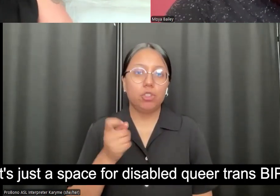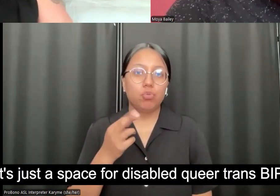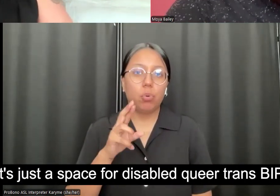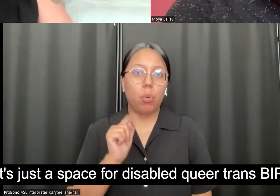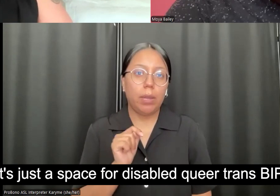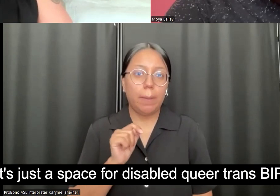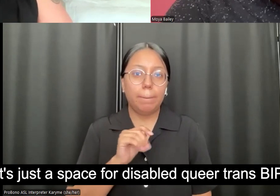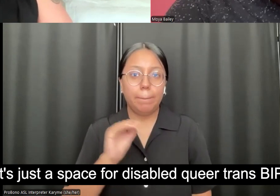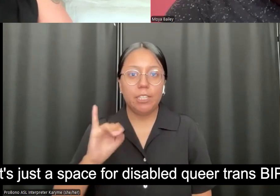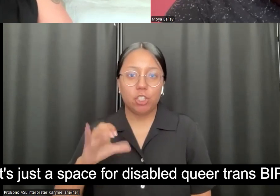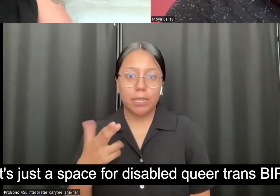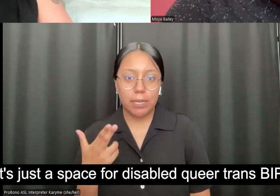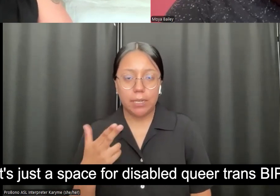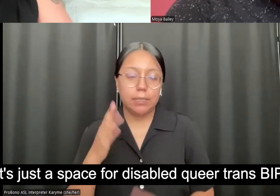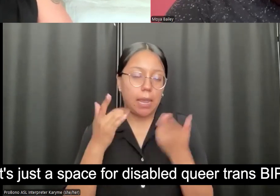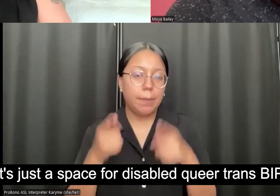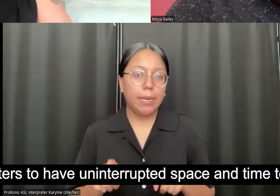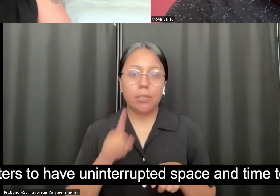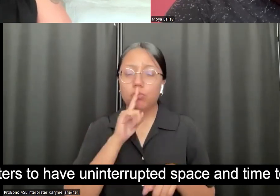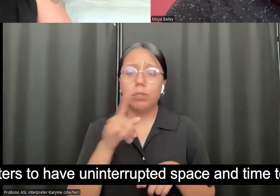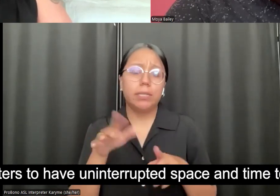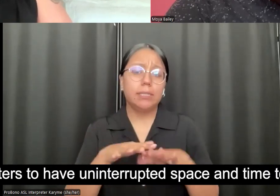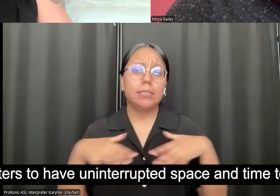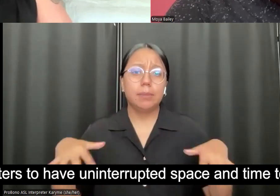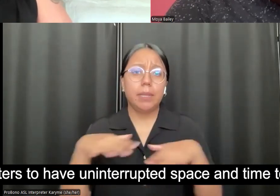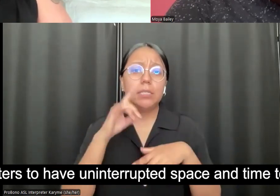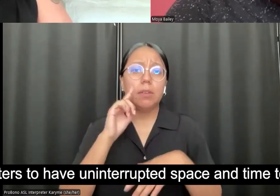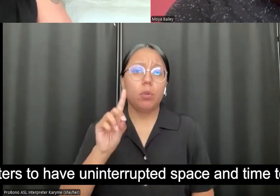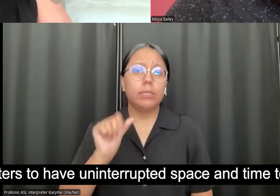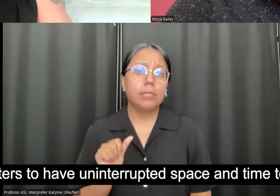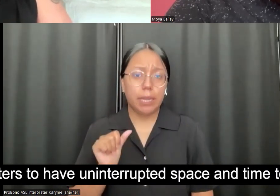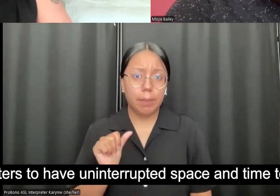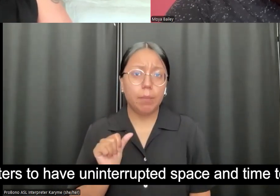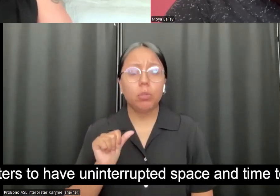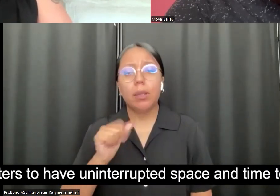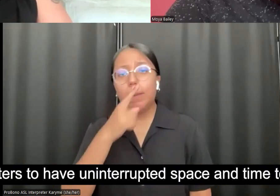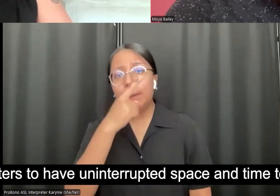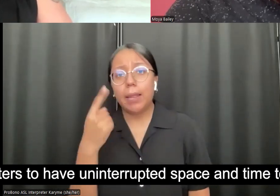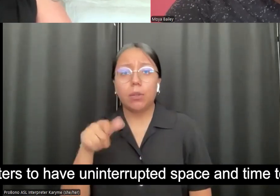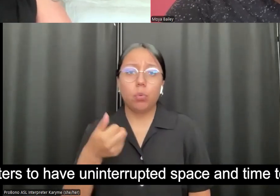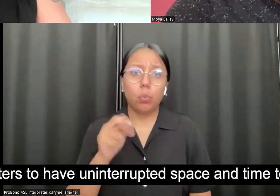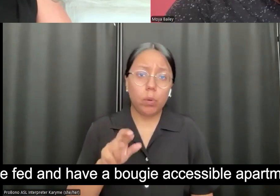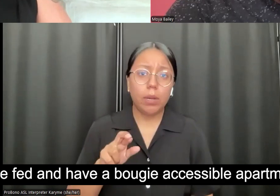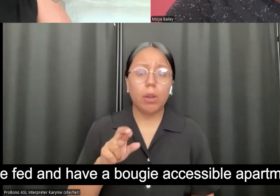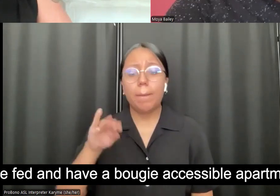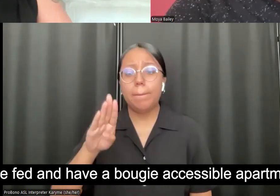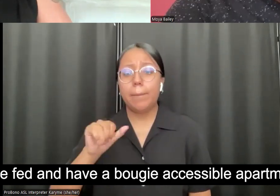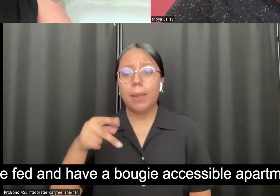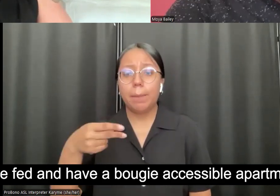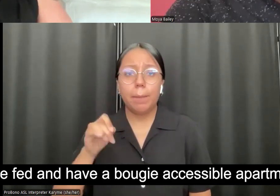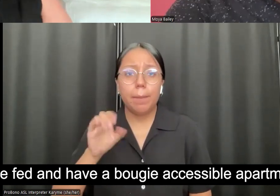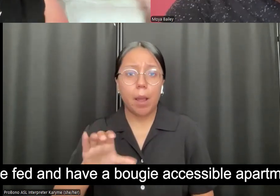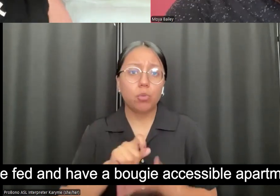just a space for disabled, queer, trans, BIPOC writers to have uninterrupted space and time to write and be fed and have